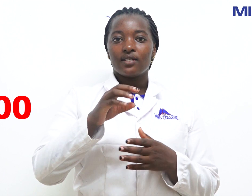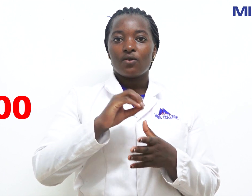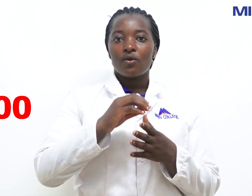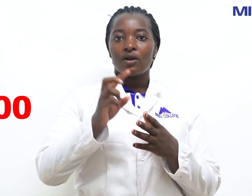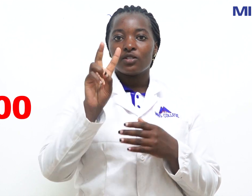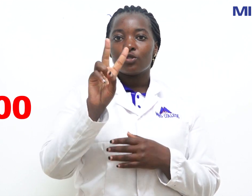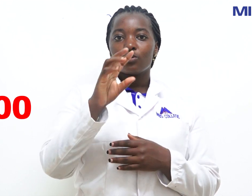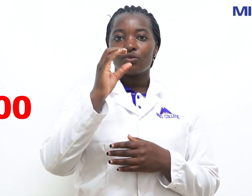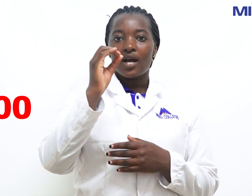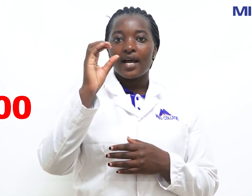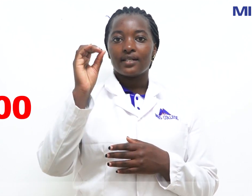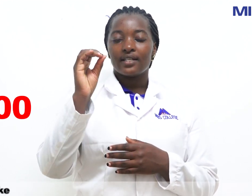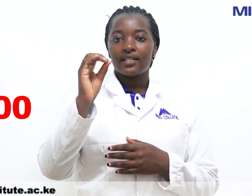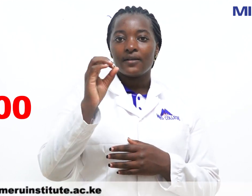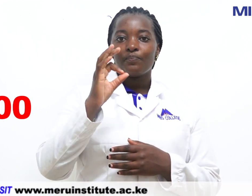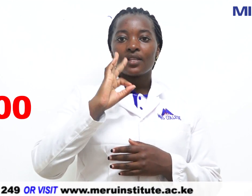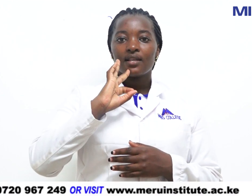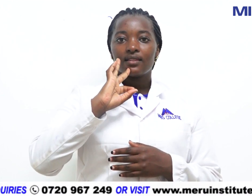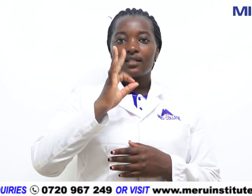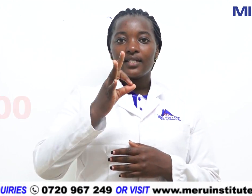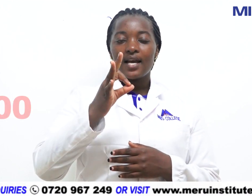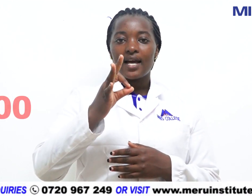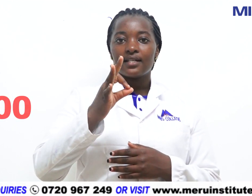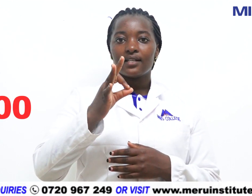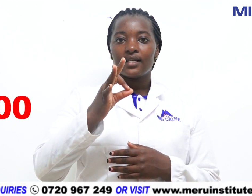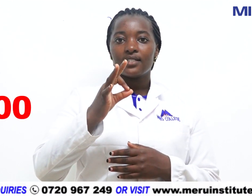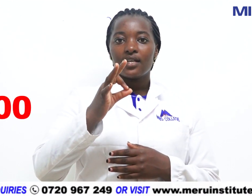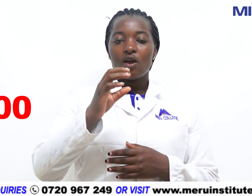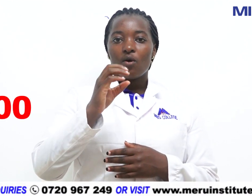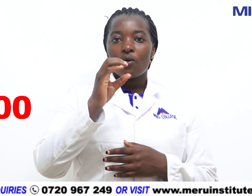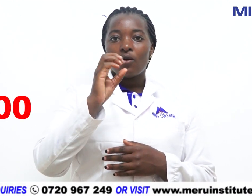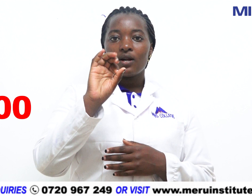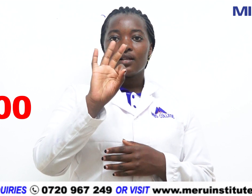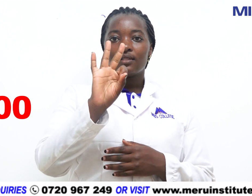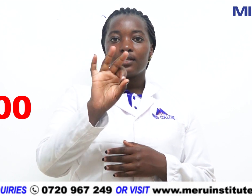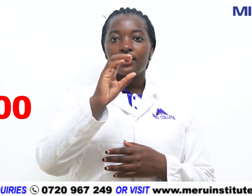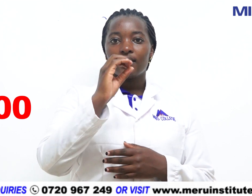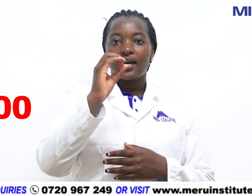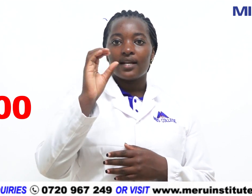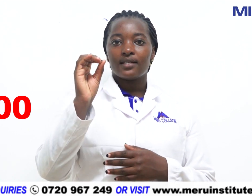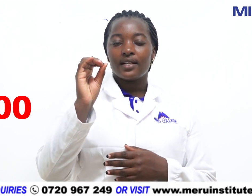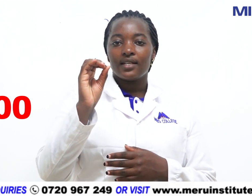200 or 200, 300 or 300,